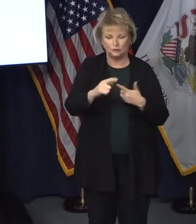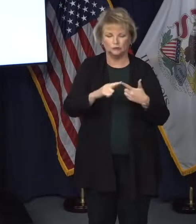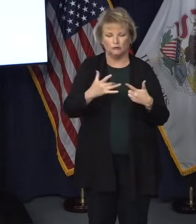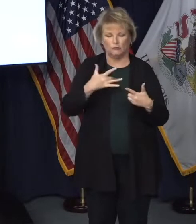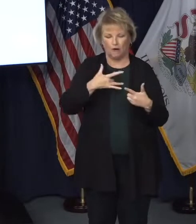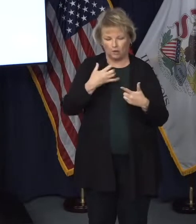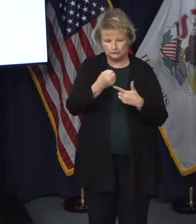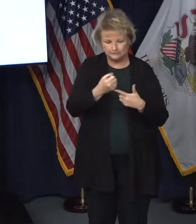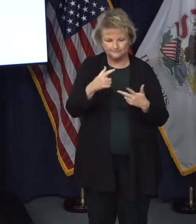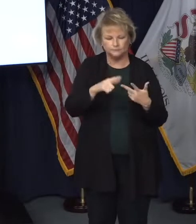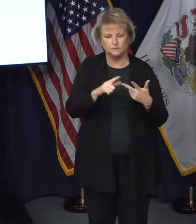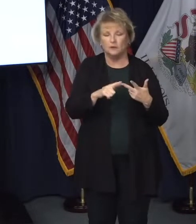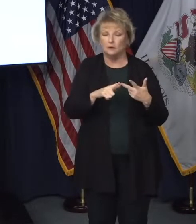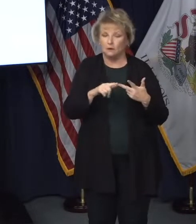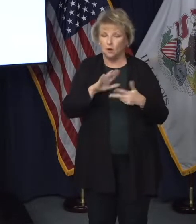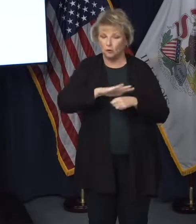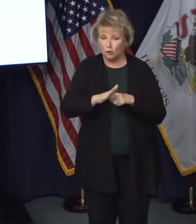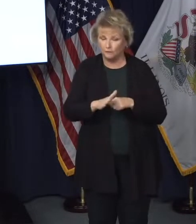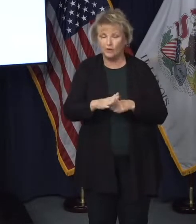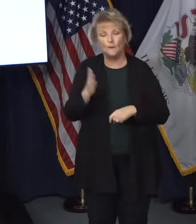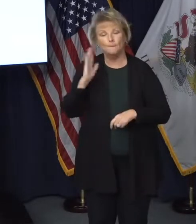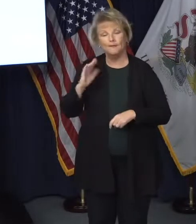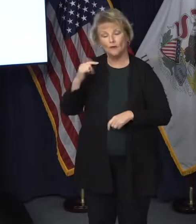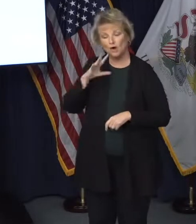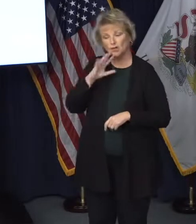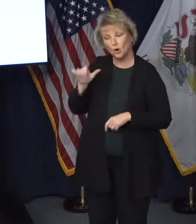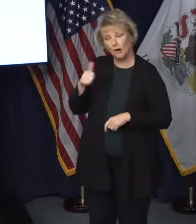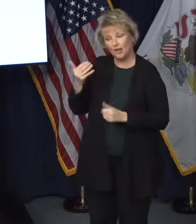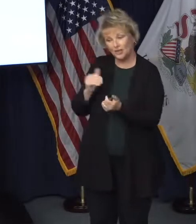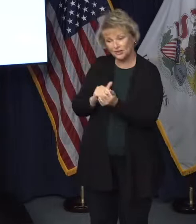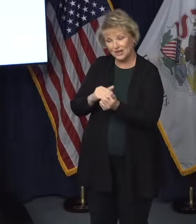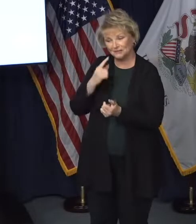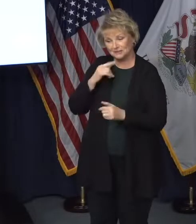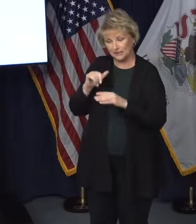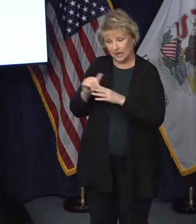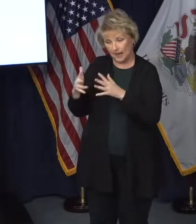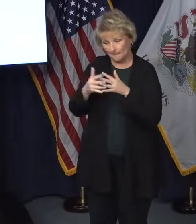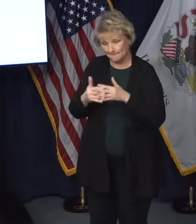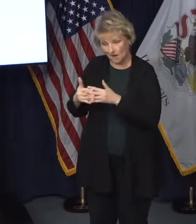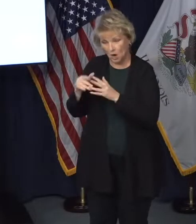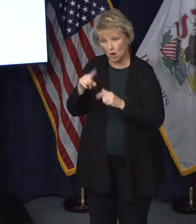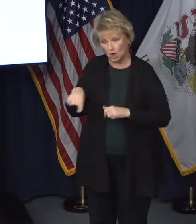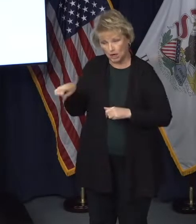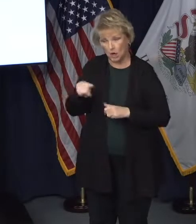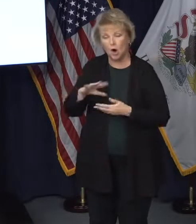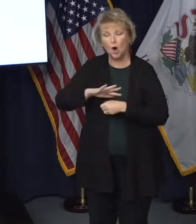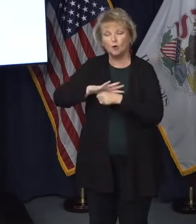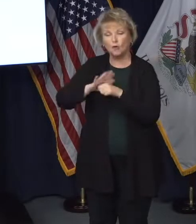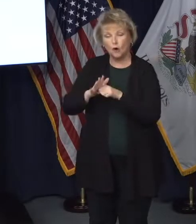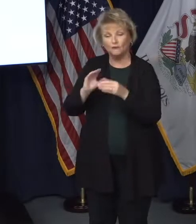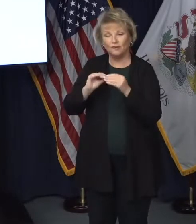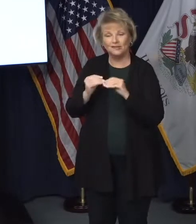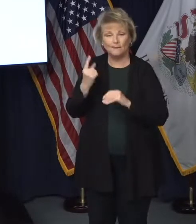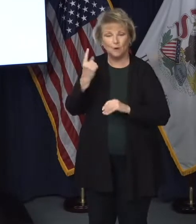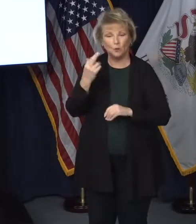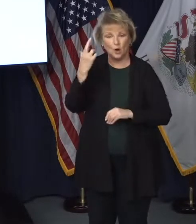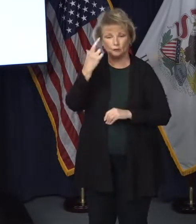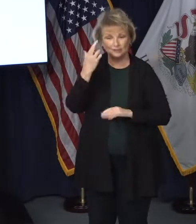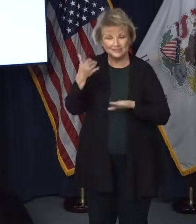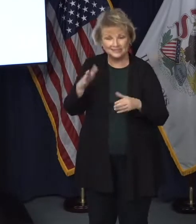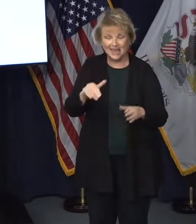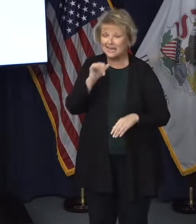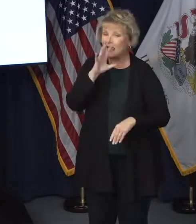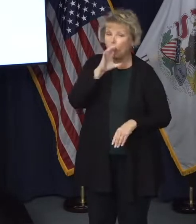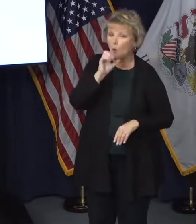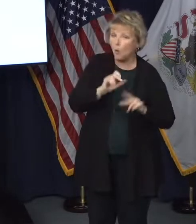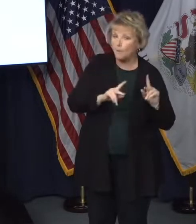was speaking to a doctor who was actually telling me that there are parts of the country where it's become a leading cause of death, not in older